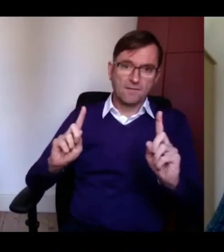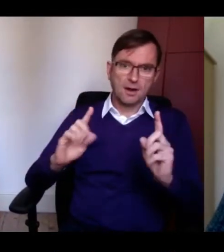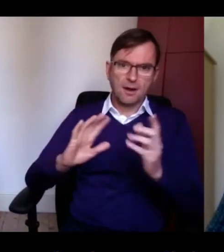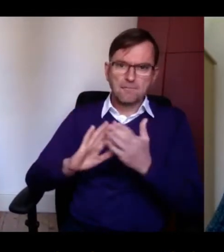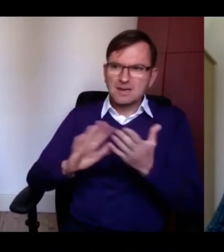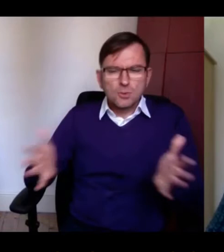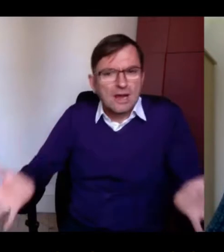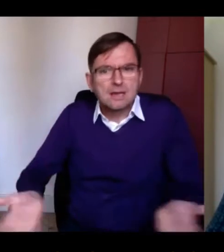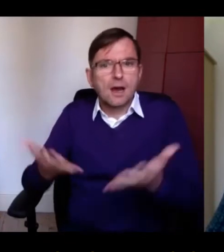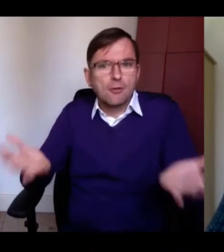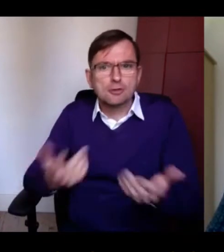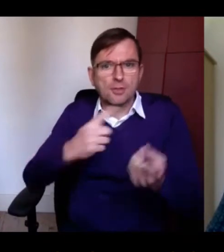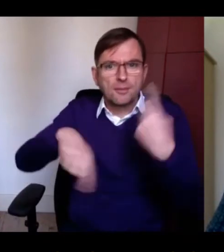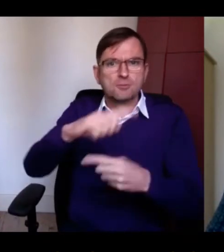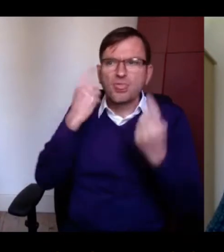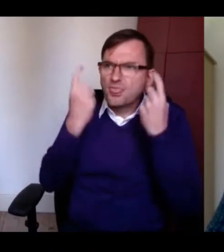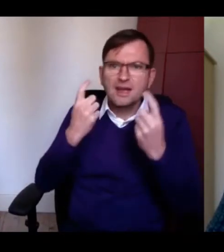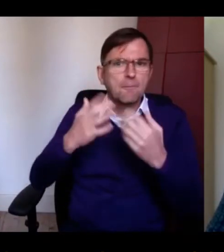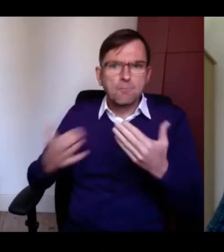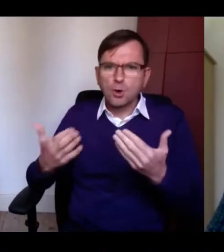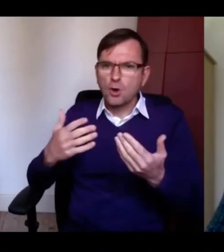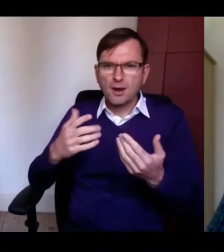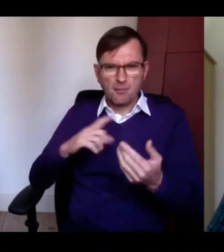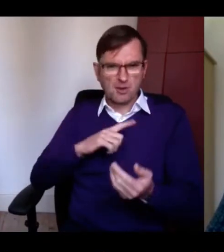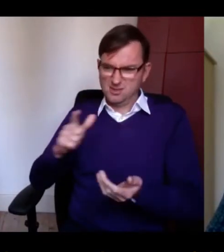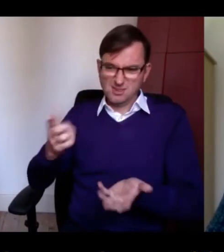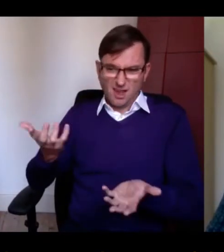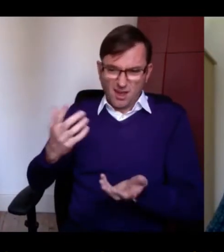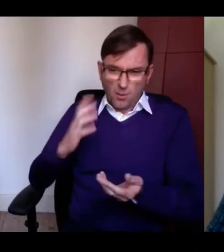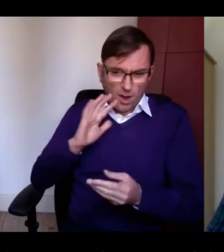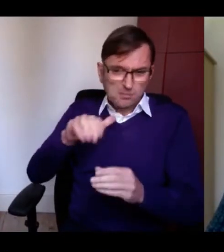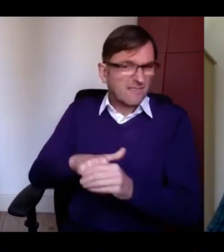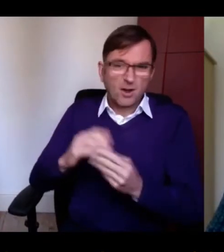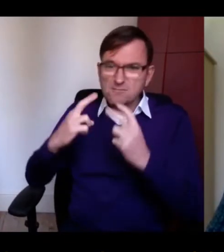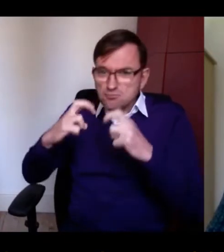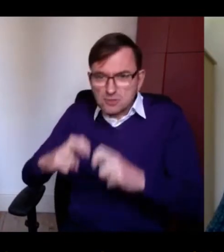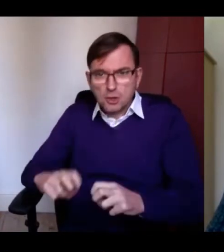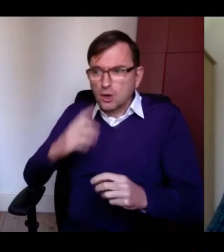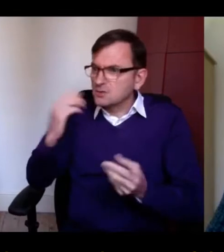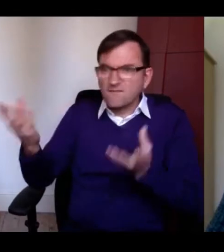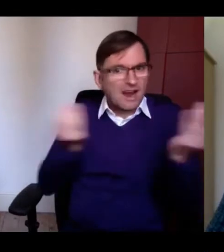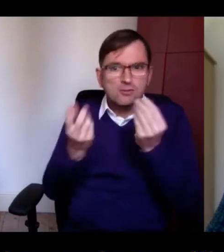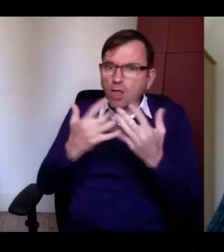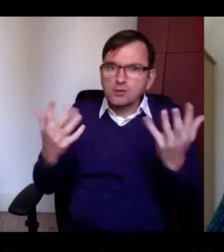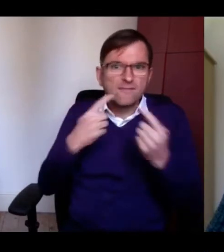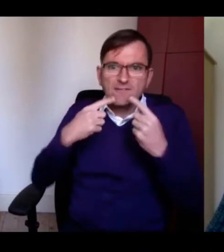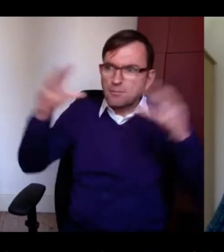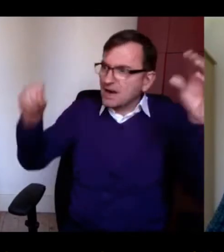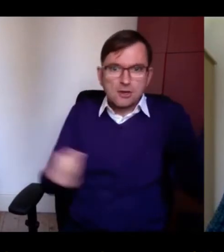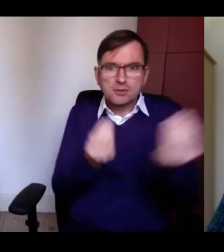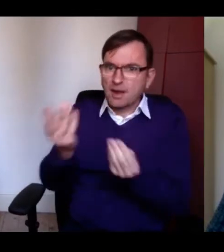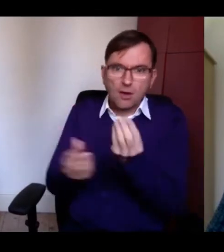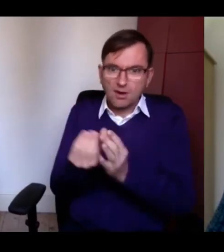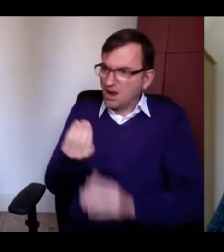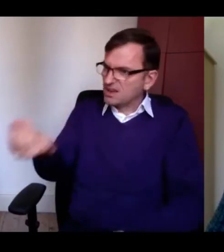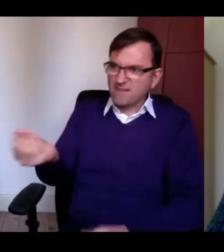me, captioning or whatever, is encouraging more of the staff that they're involved in there, is to...